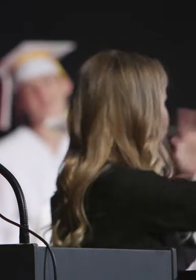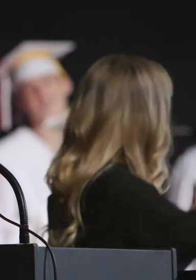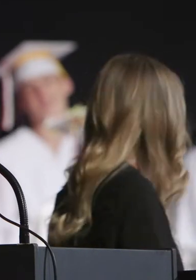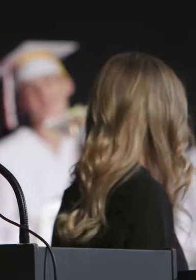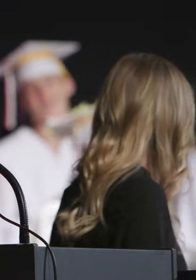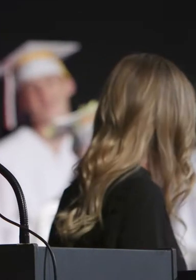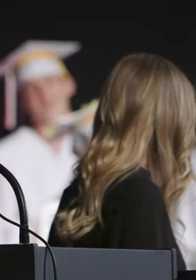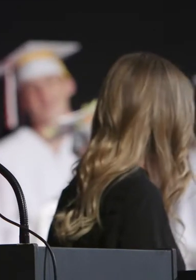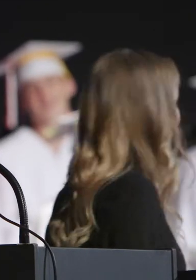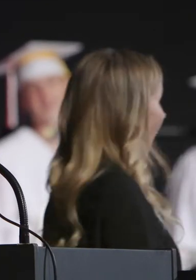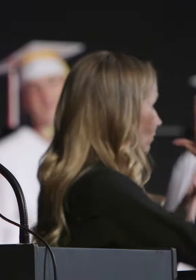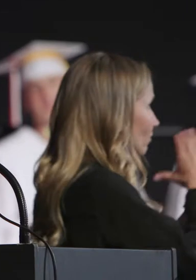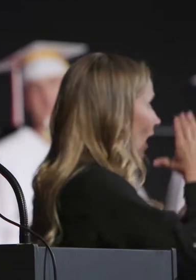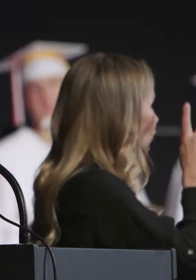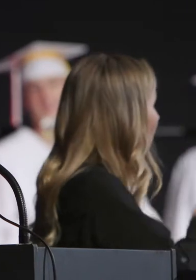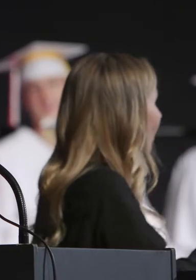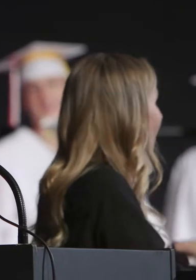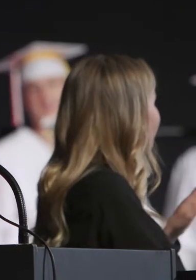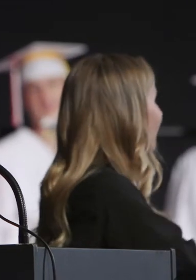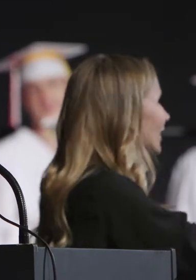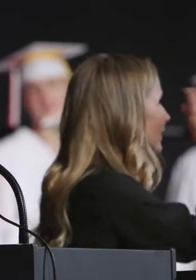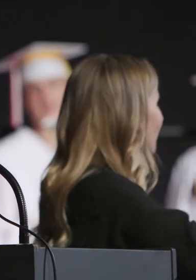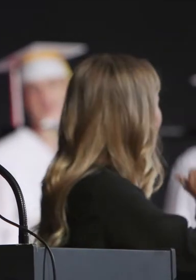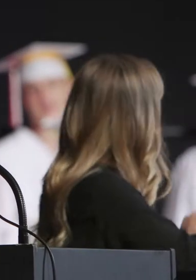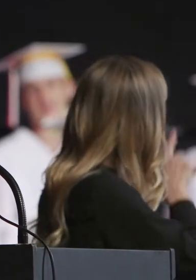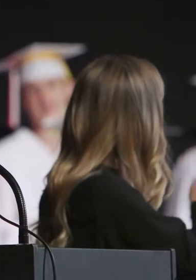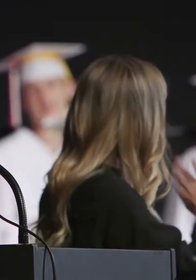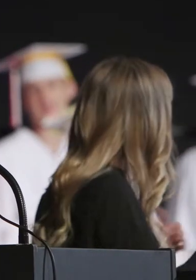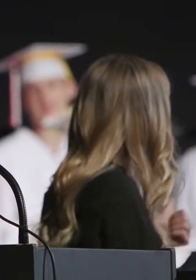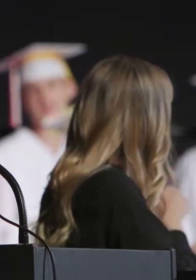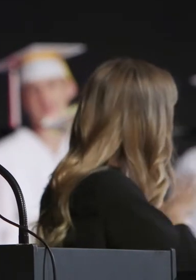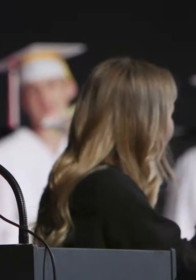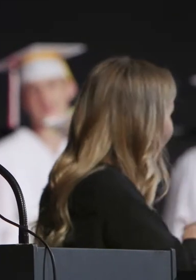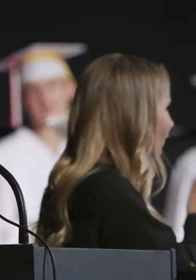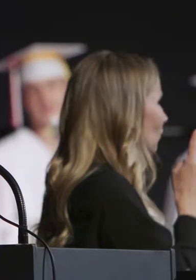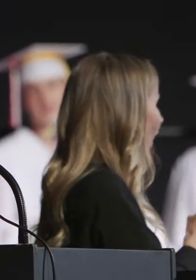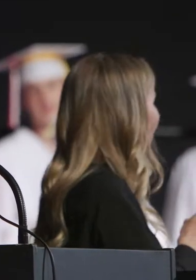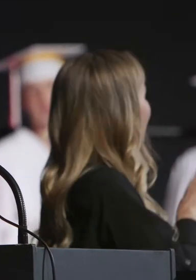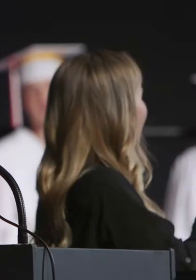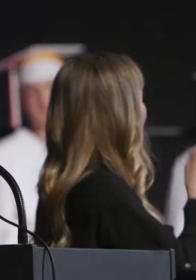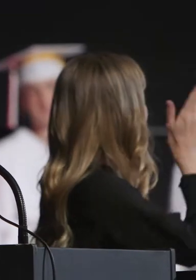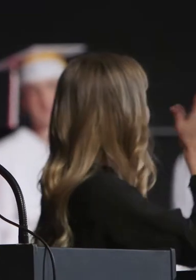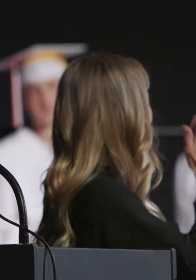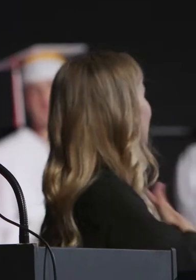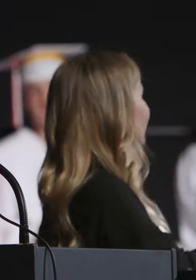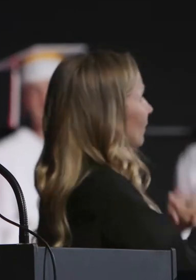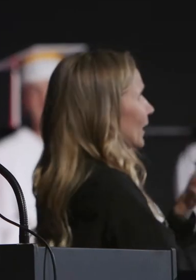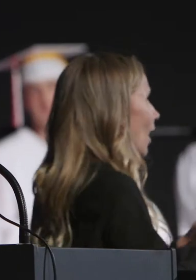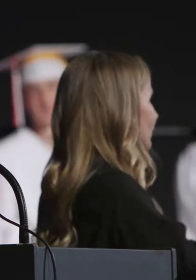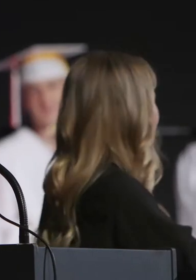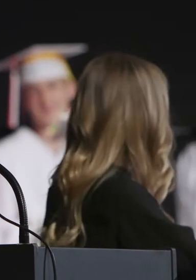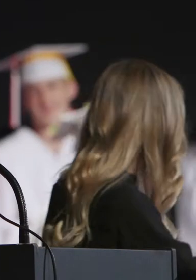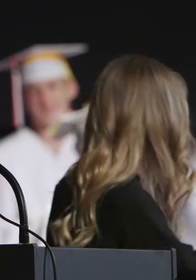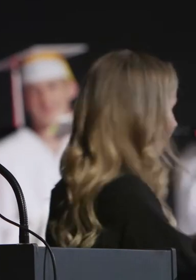trying to find a summer job wasn't already challenging enough. No wonder the typical speech often turns into a cliché-riddled mess. The challenge inherent